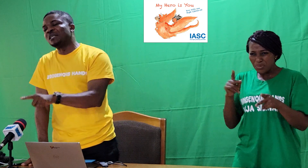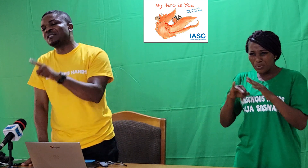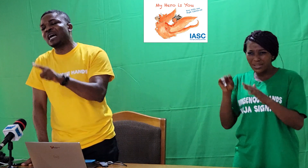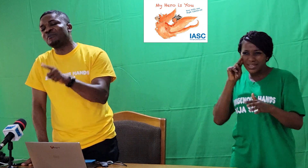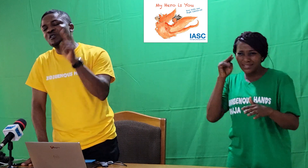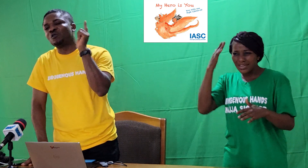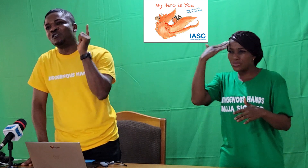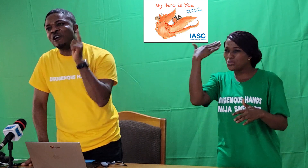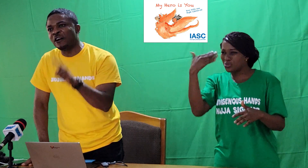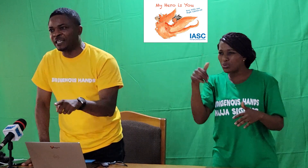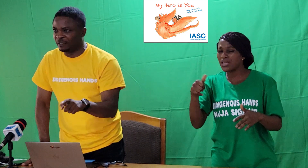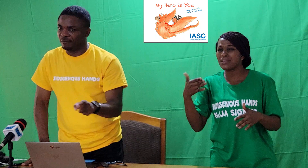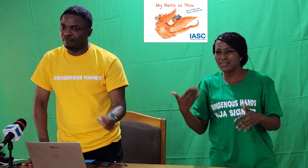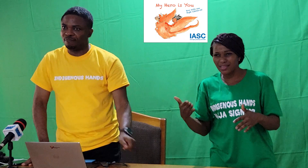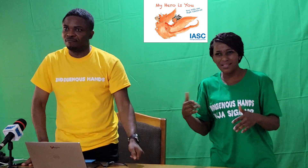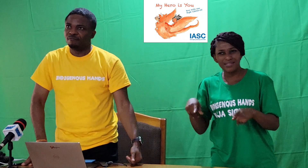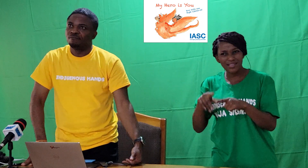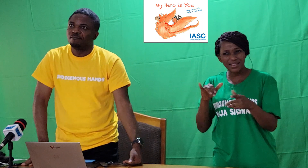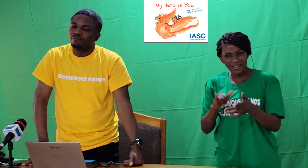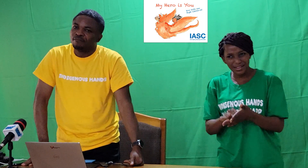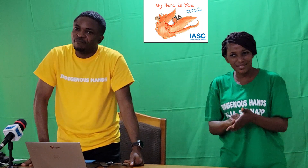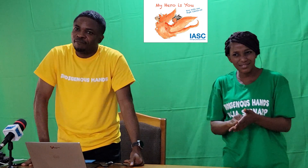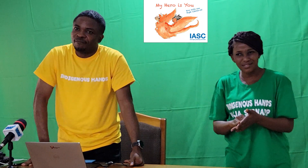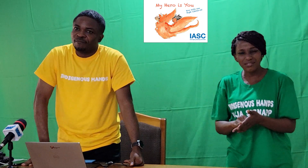will spend time in school learning.